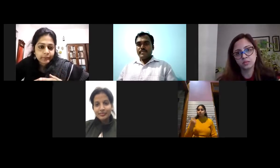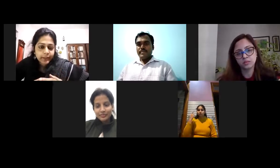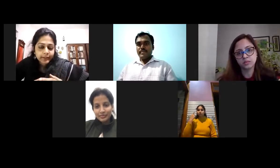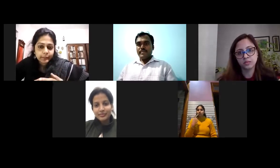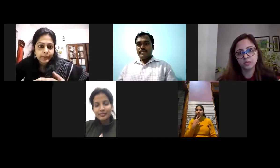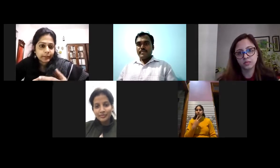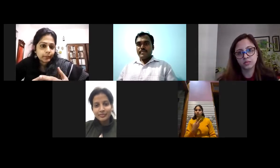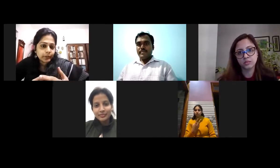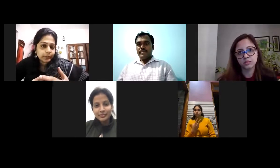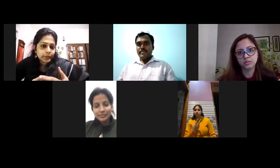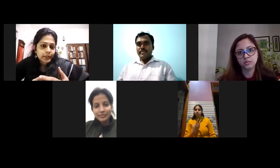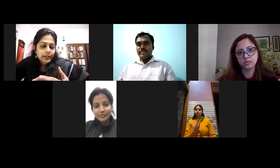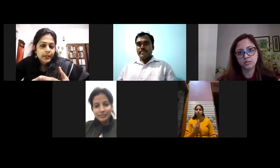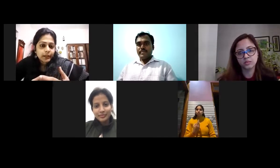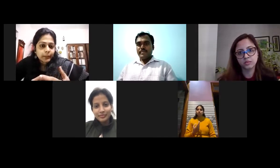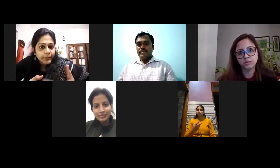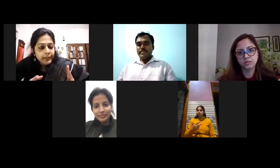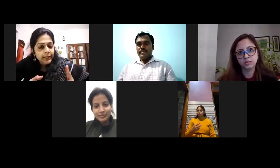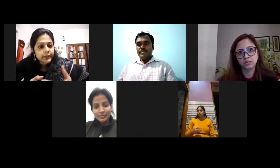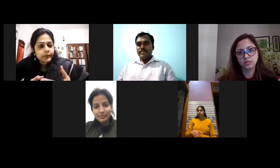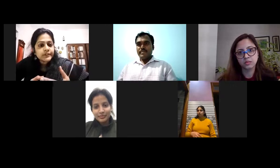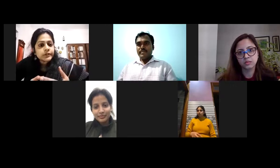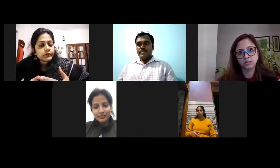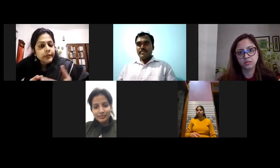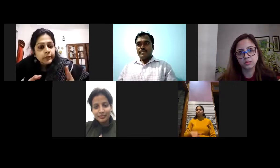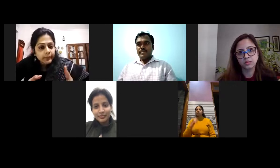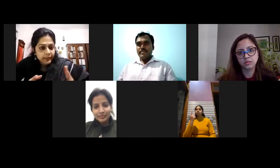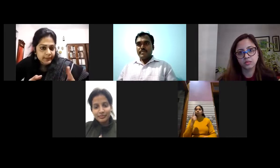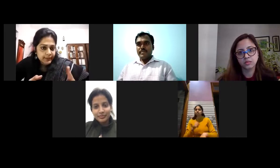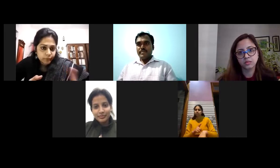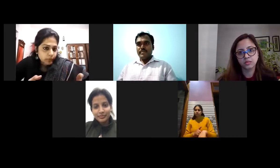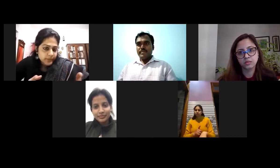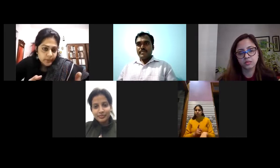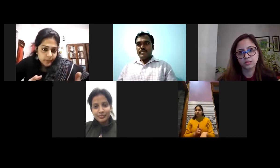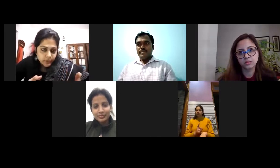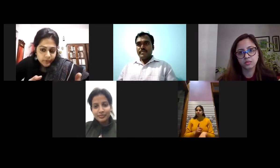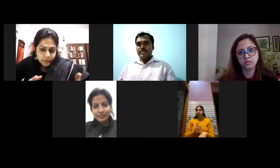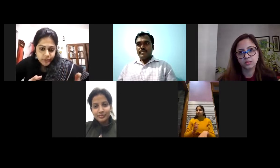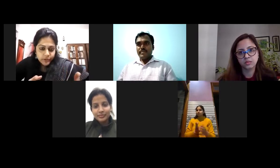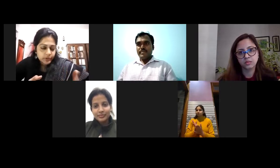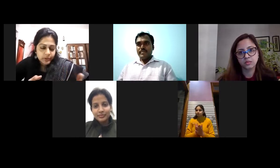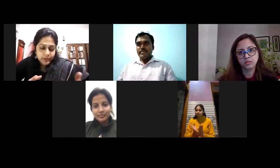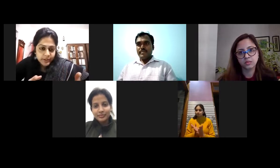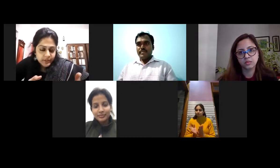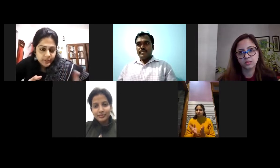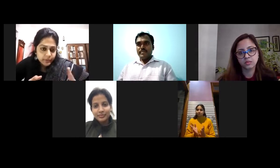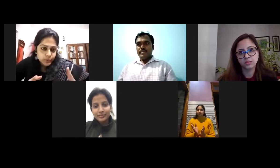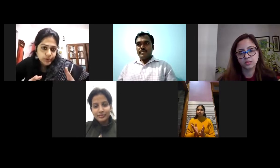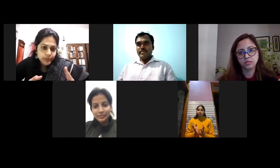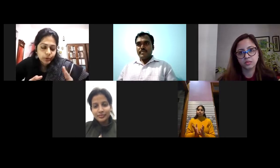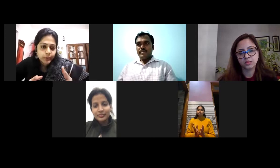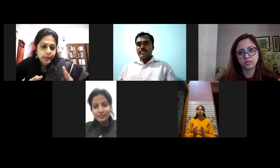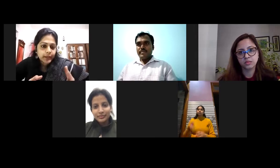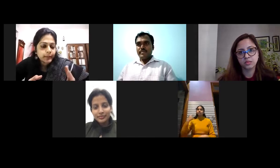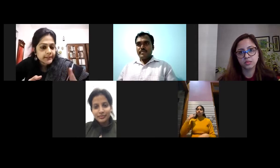looking at the fact that a particular kind of sense of the urban is getting formed subsequent to the the Industrial Revolution.